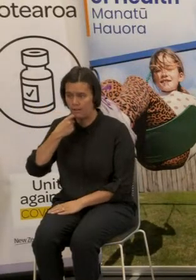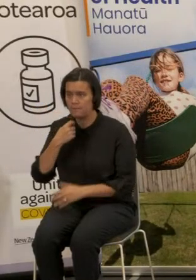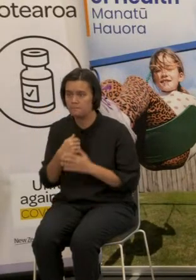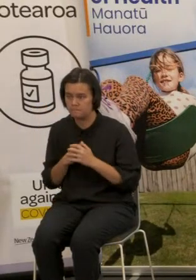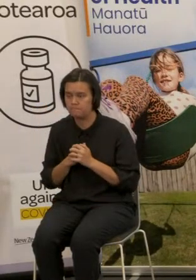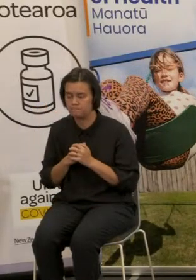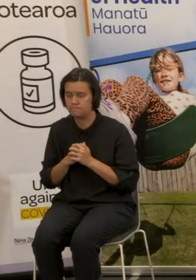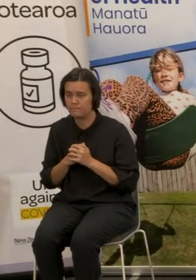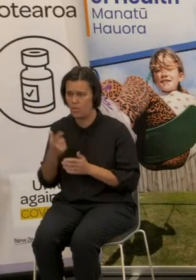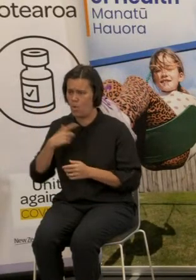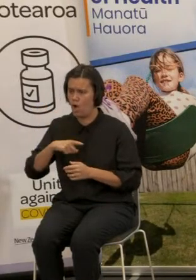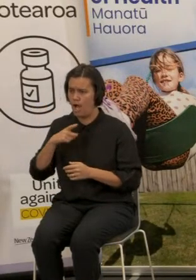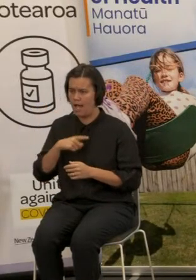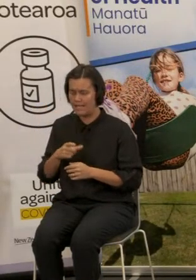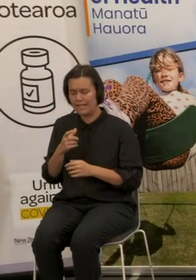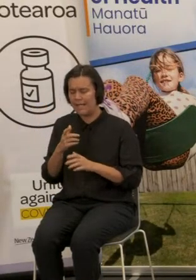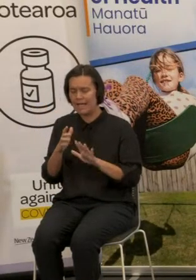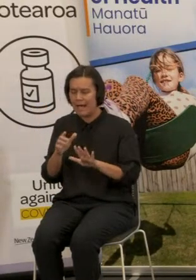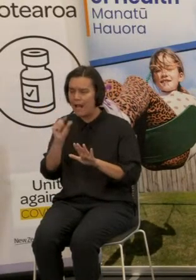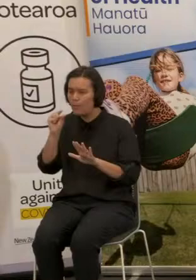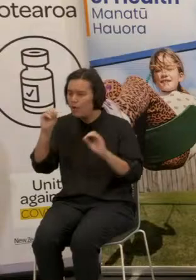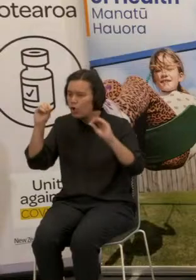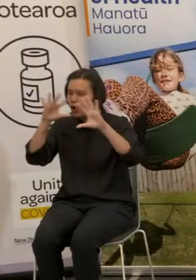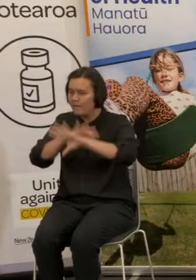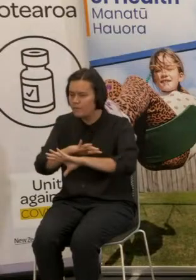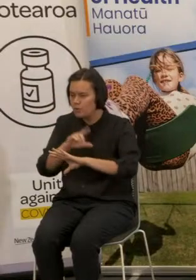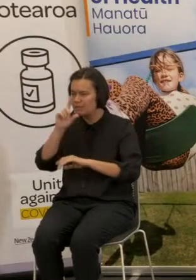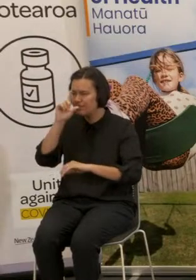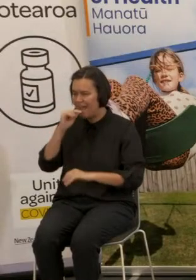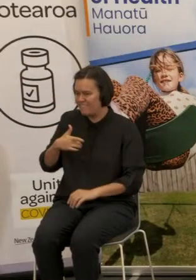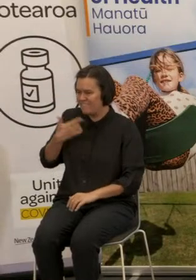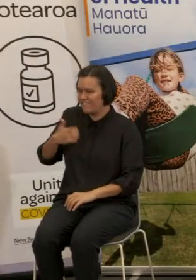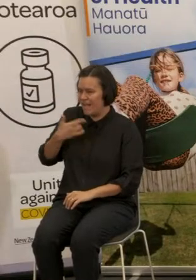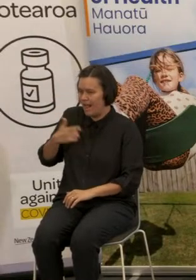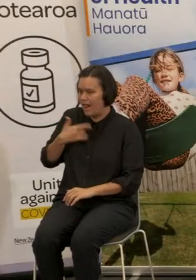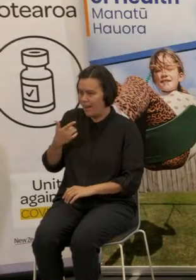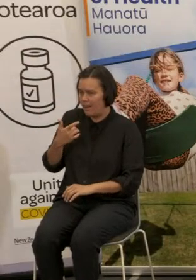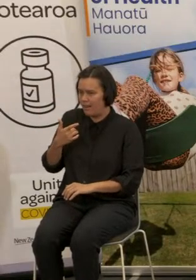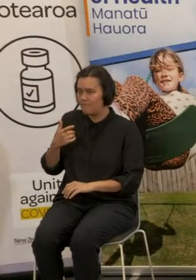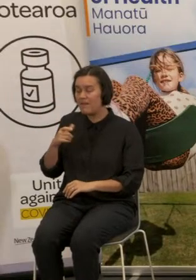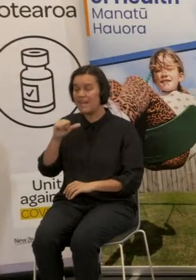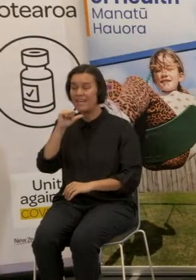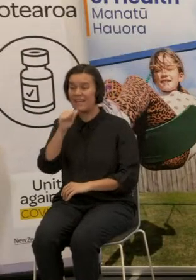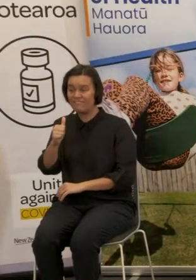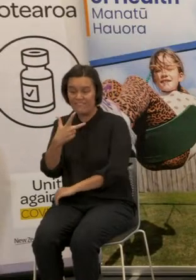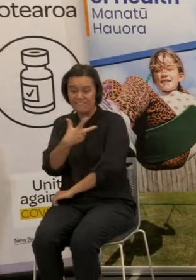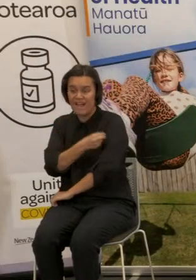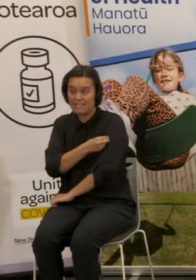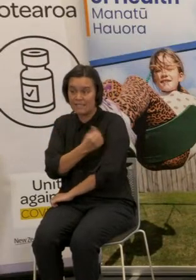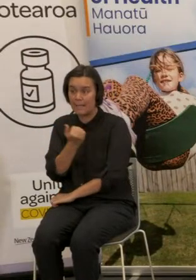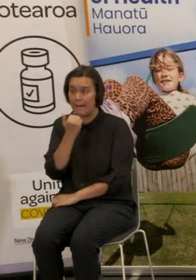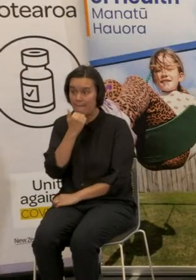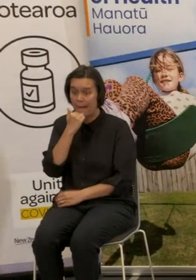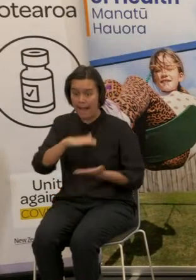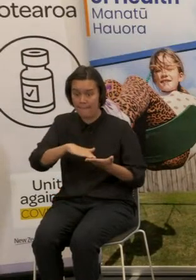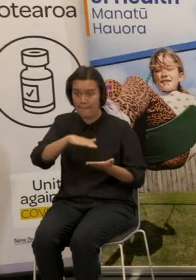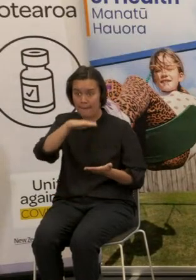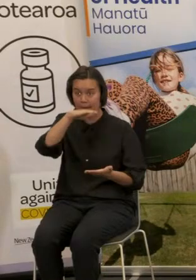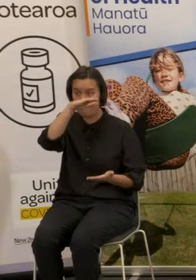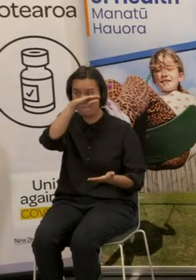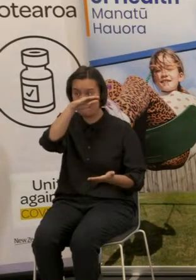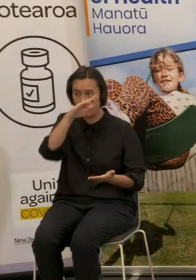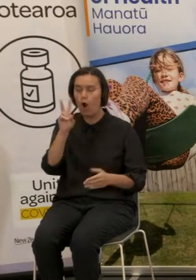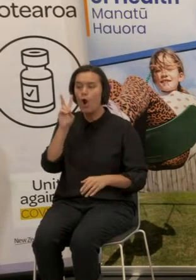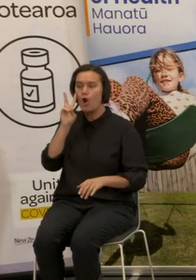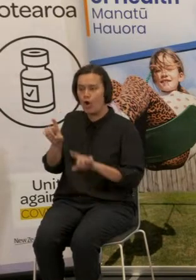we expect to and are already seeing an increasing proportion of our cases and hospitalisations will be people who have